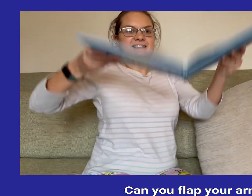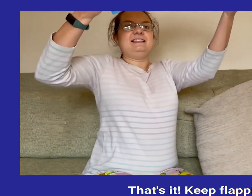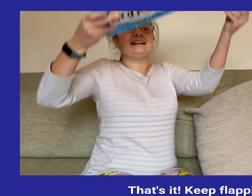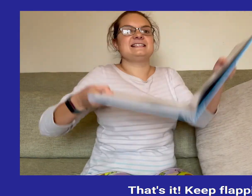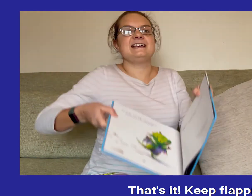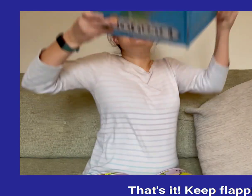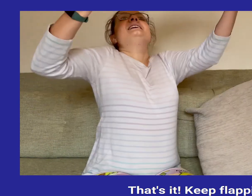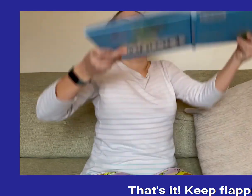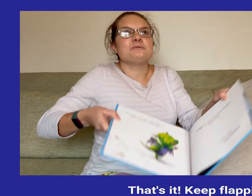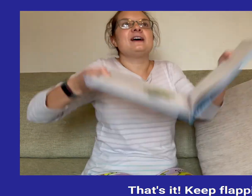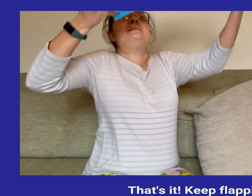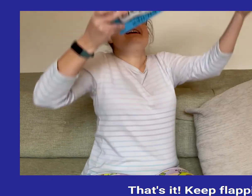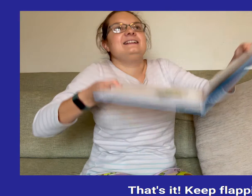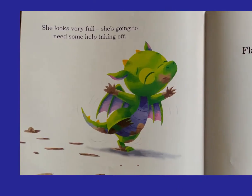That's it. Keep flapping.